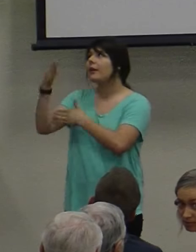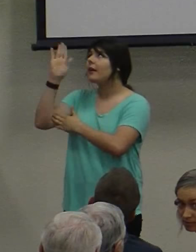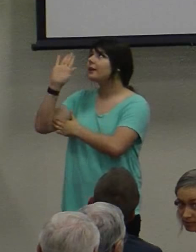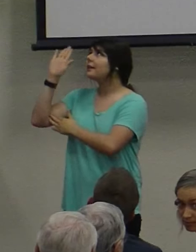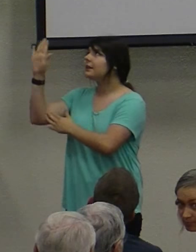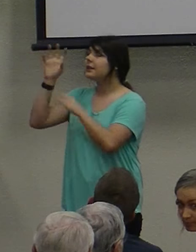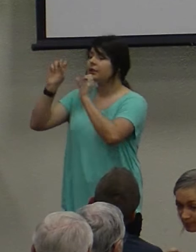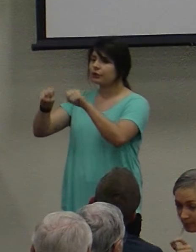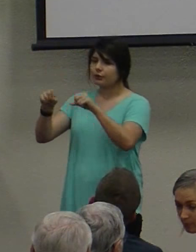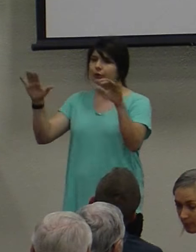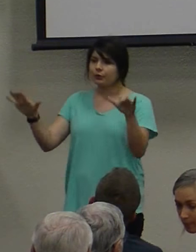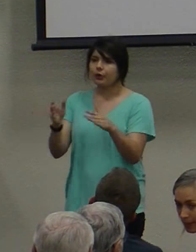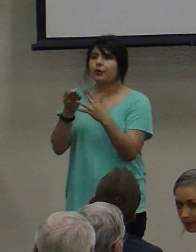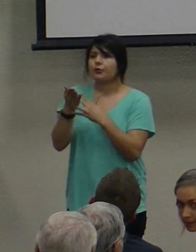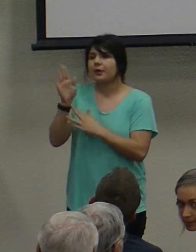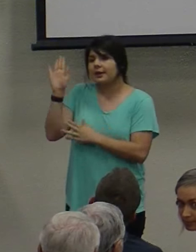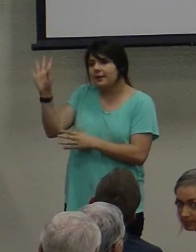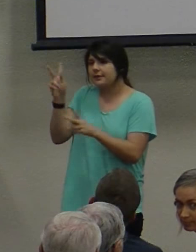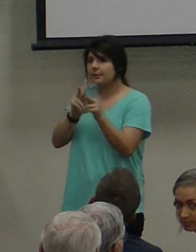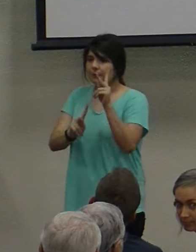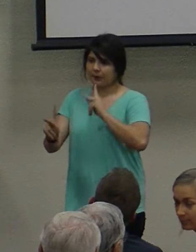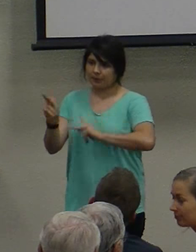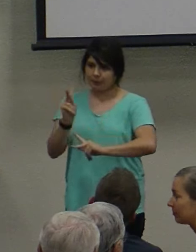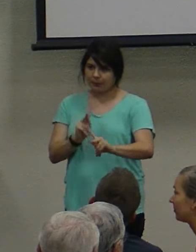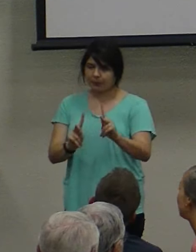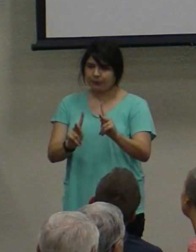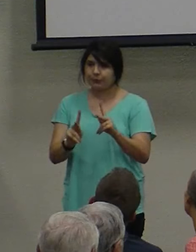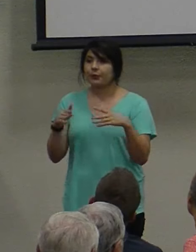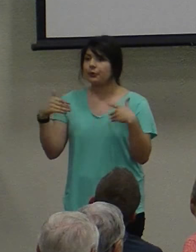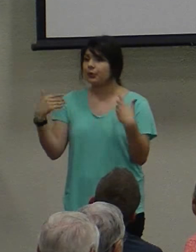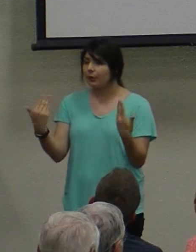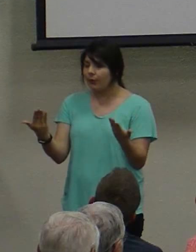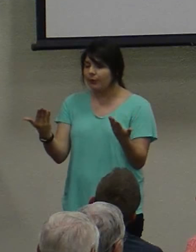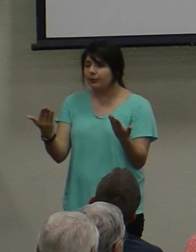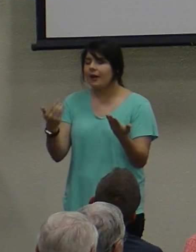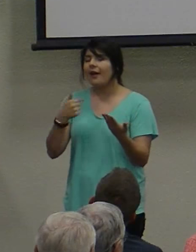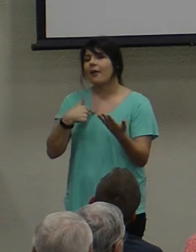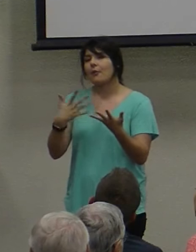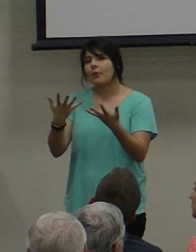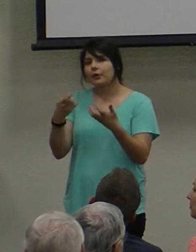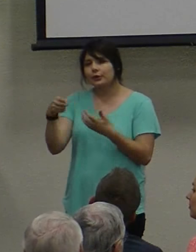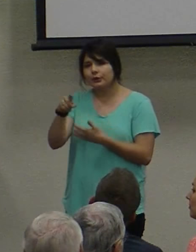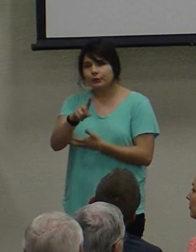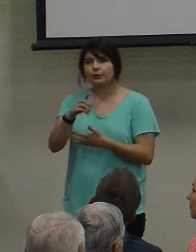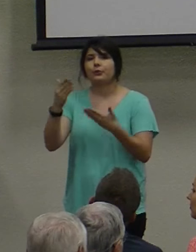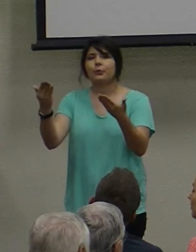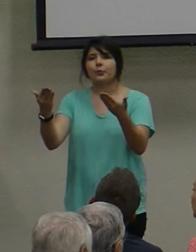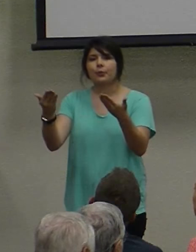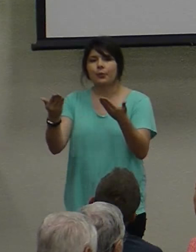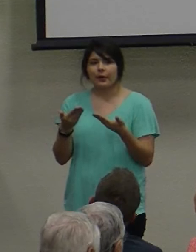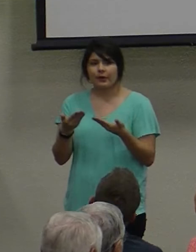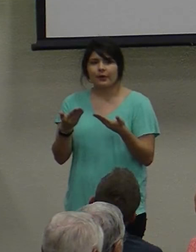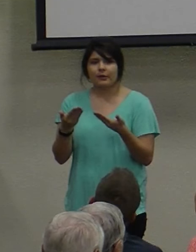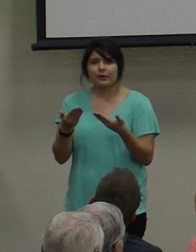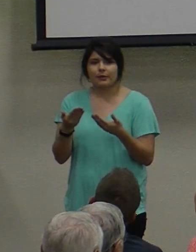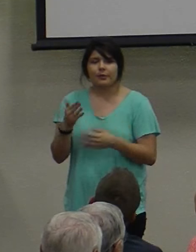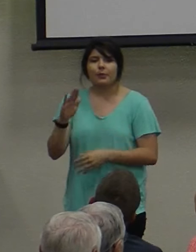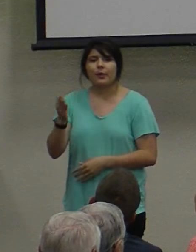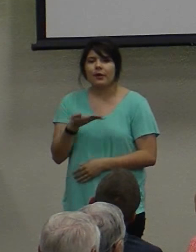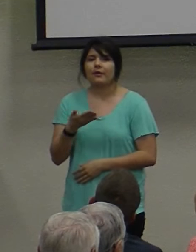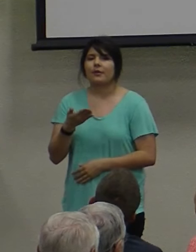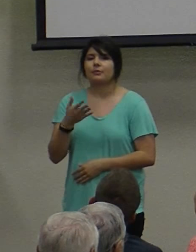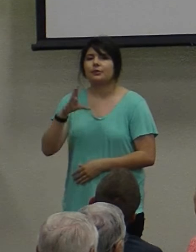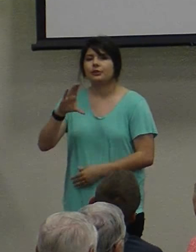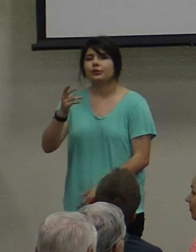through His people. So I want you to welcome Chester